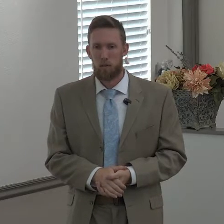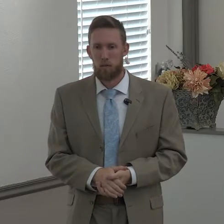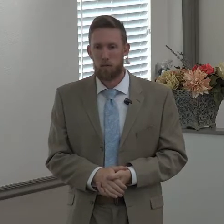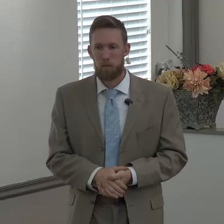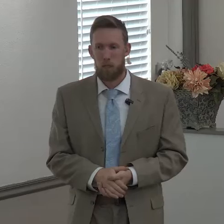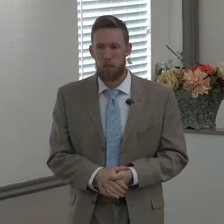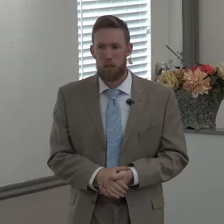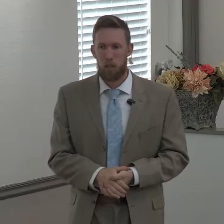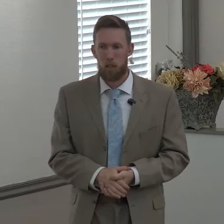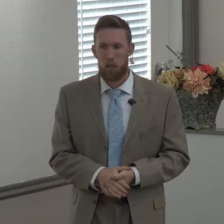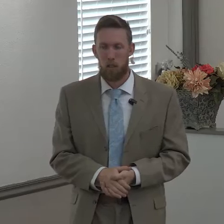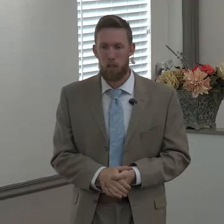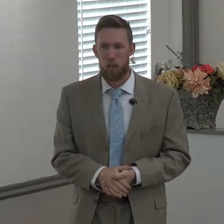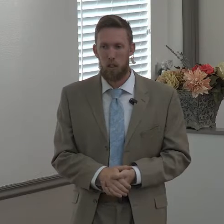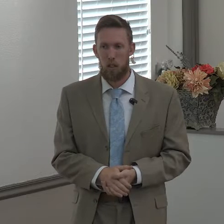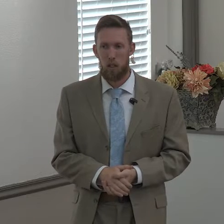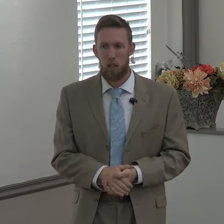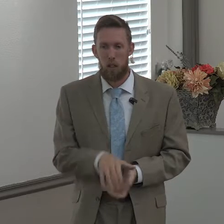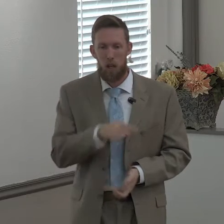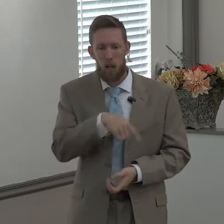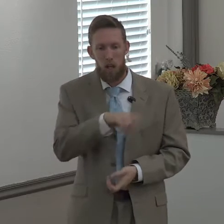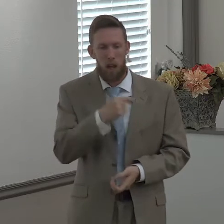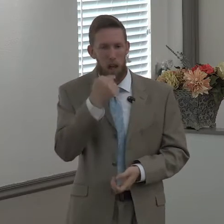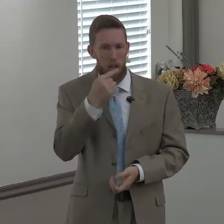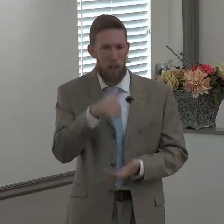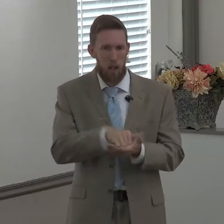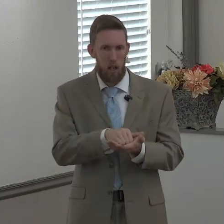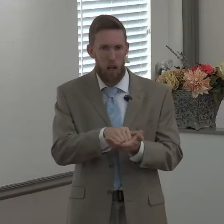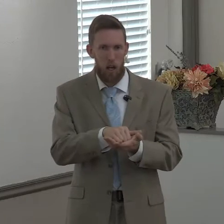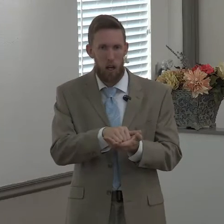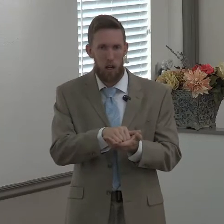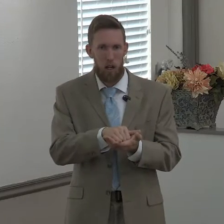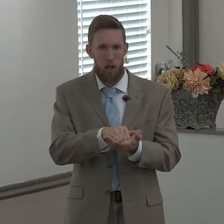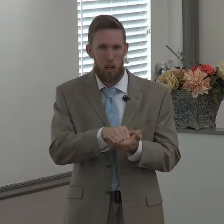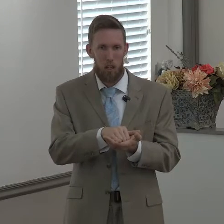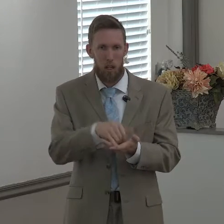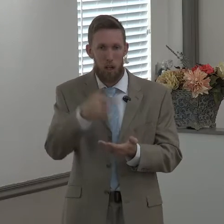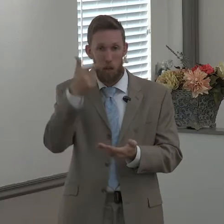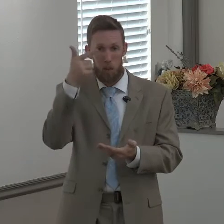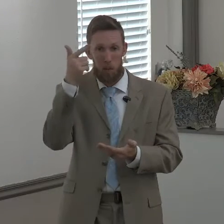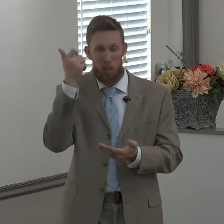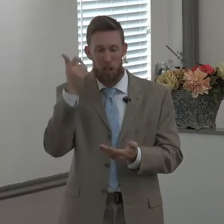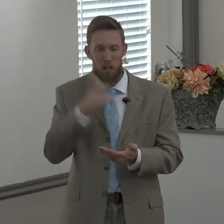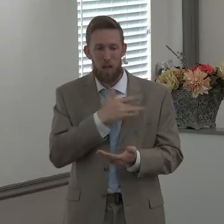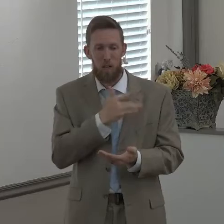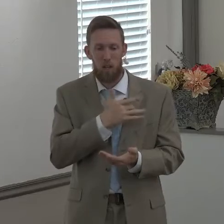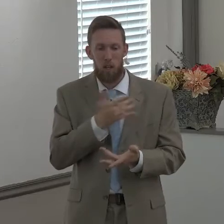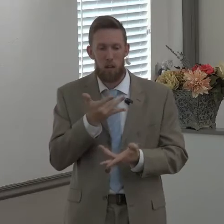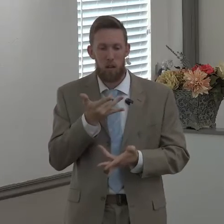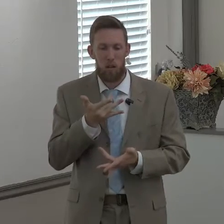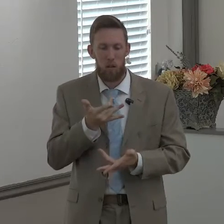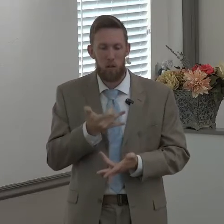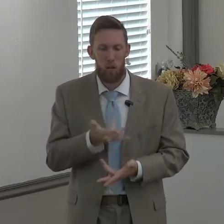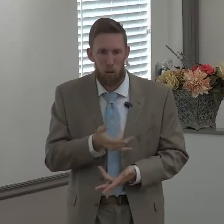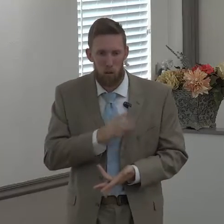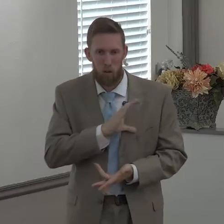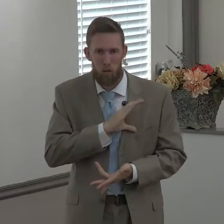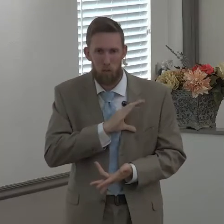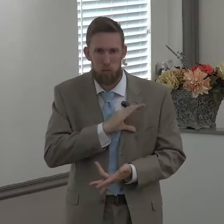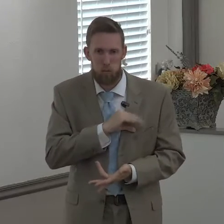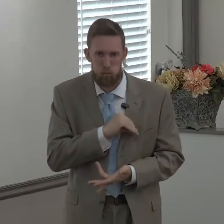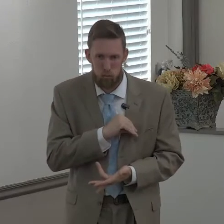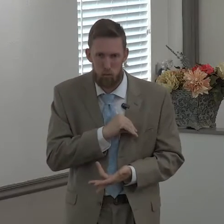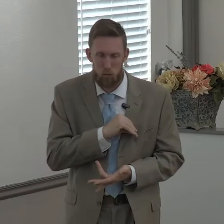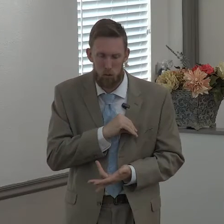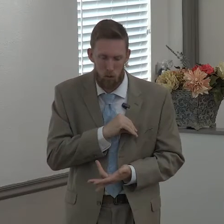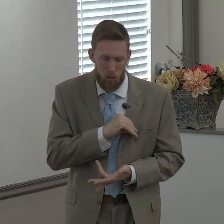with that. And why do they say things like that? They say things like that because they've reached